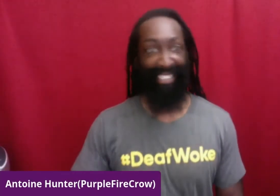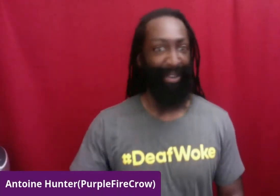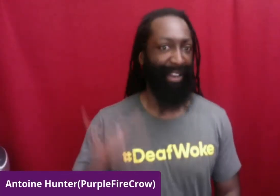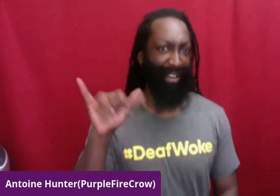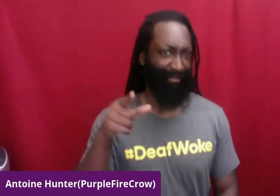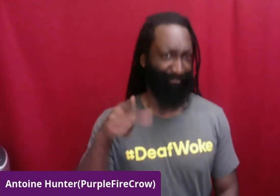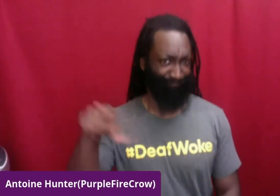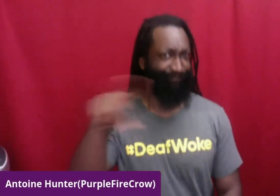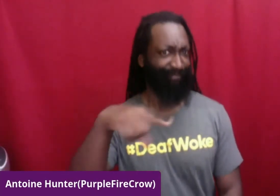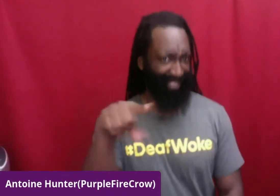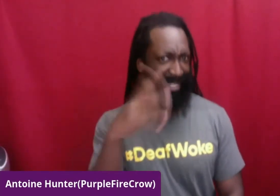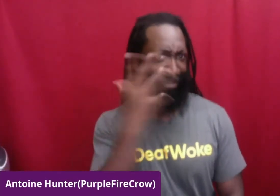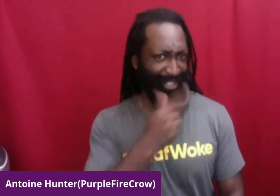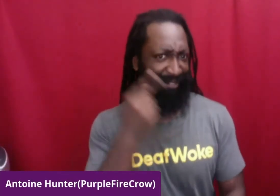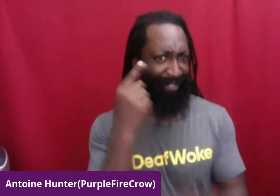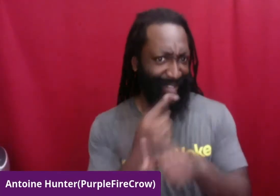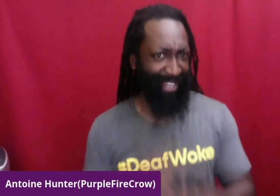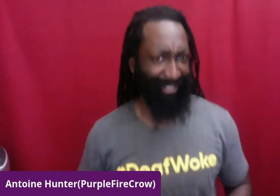Love.